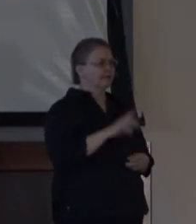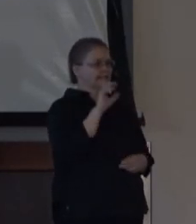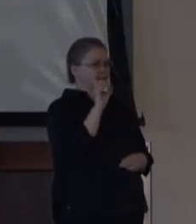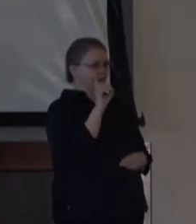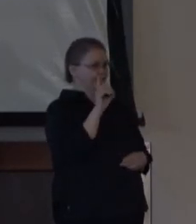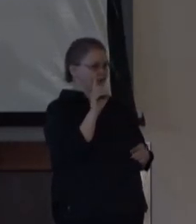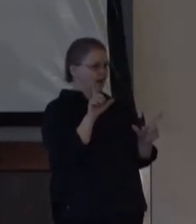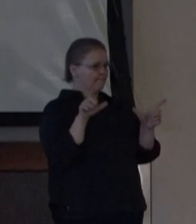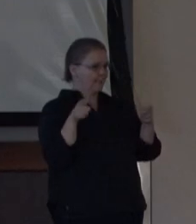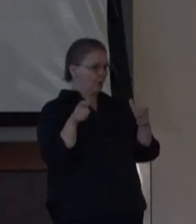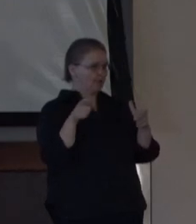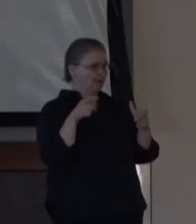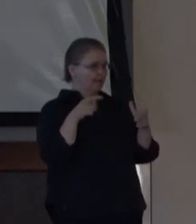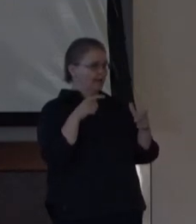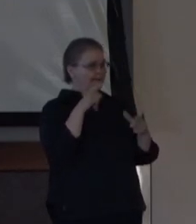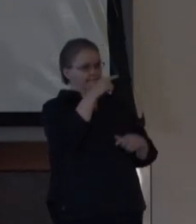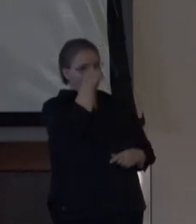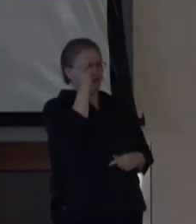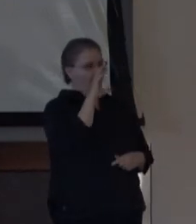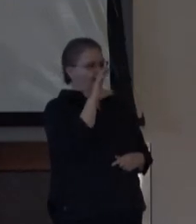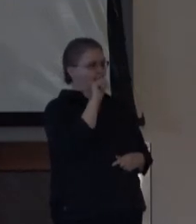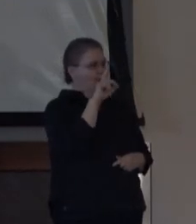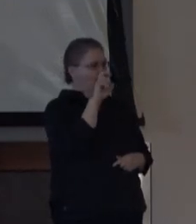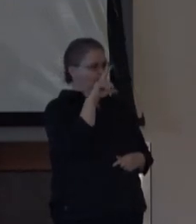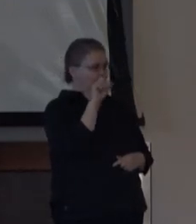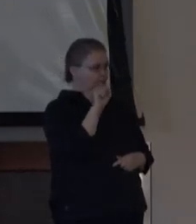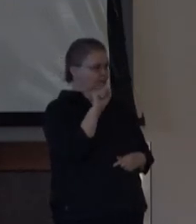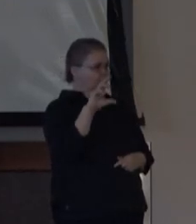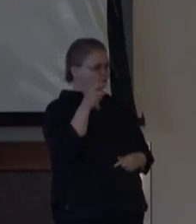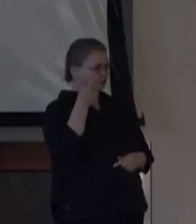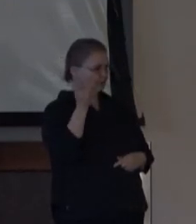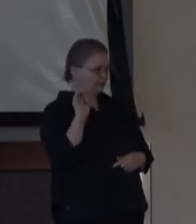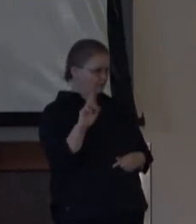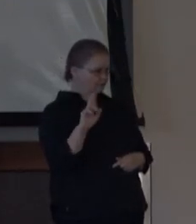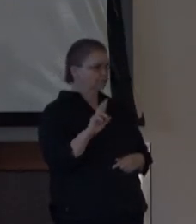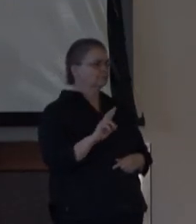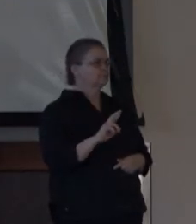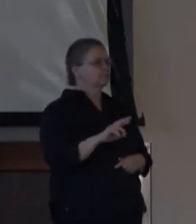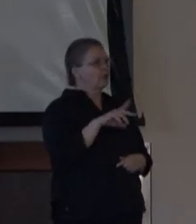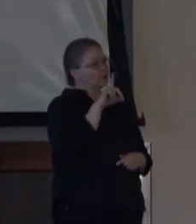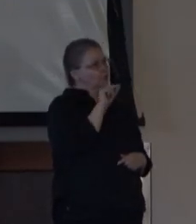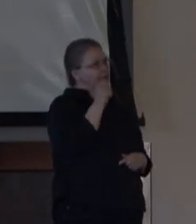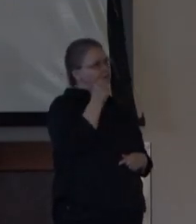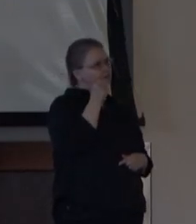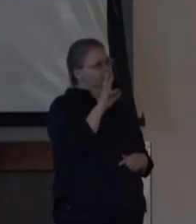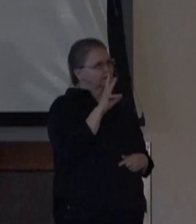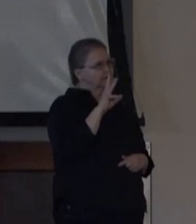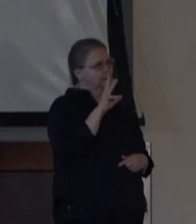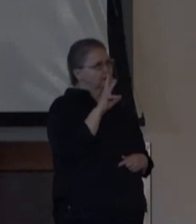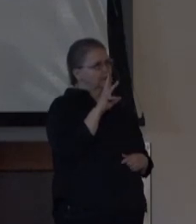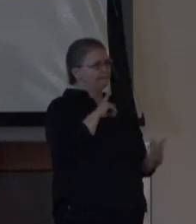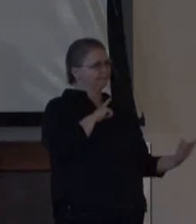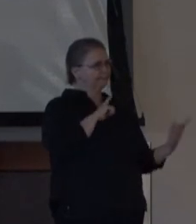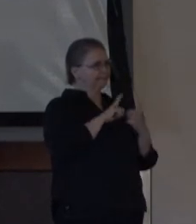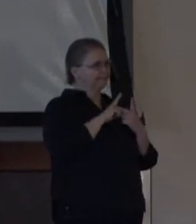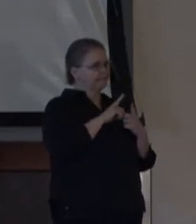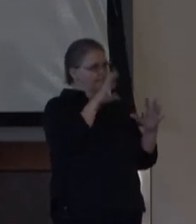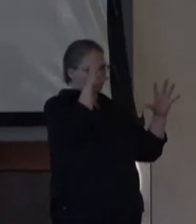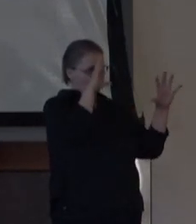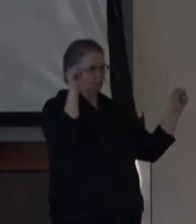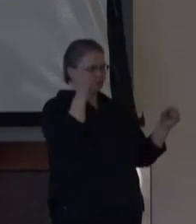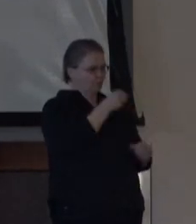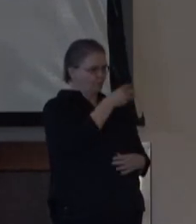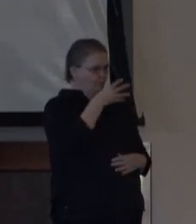Democratic Party and served as Black Caucus Chair. And in 2016, I got to meet President